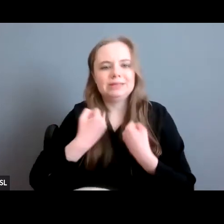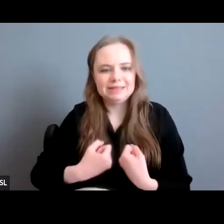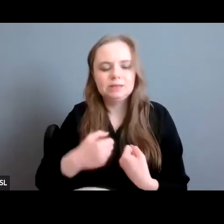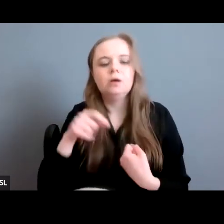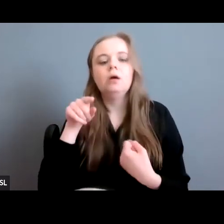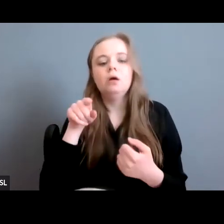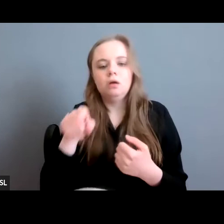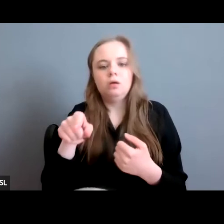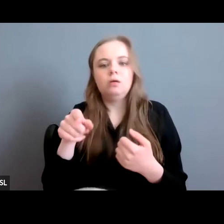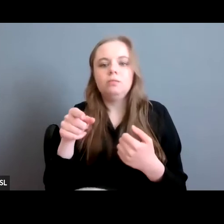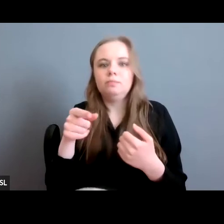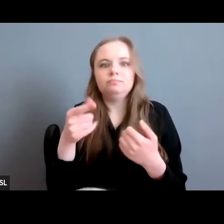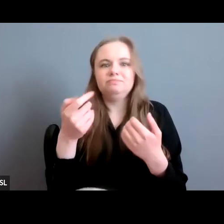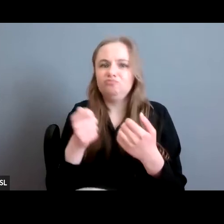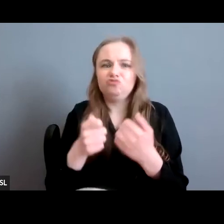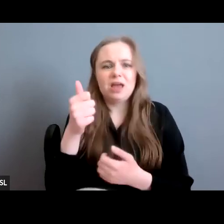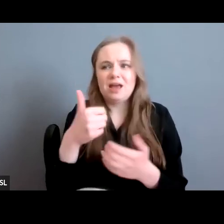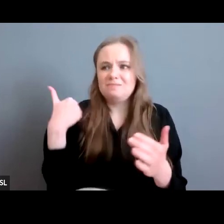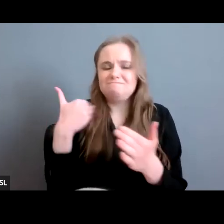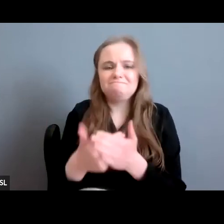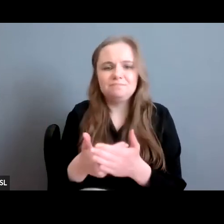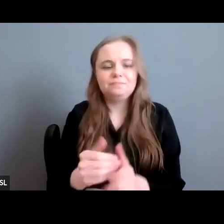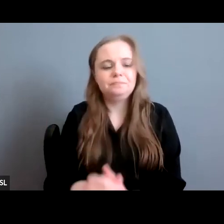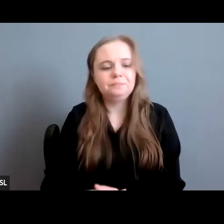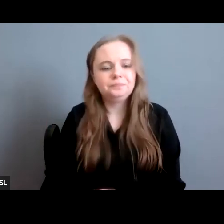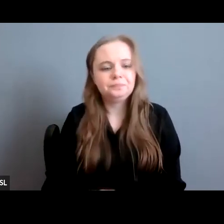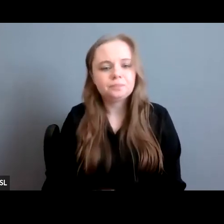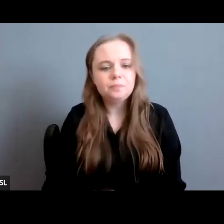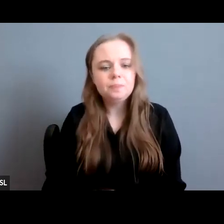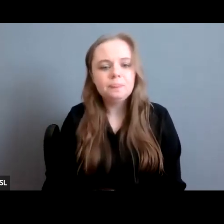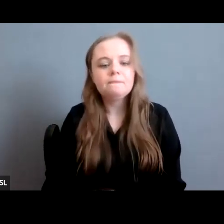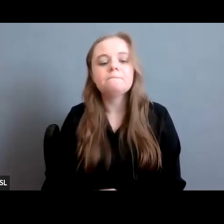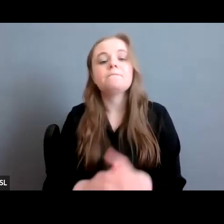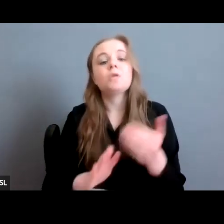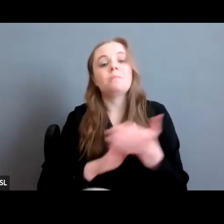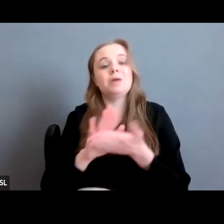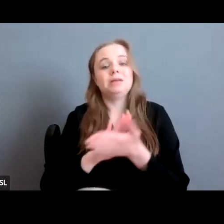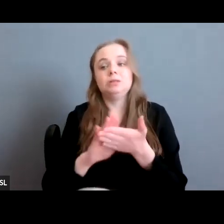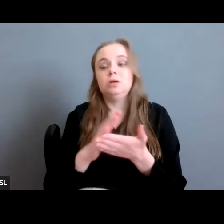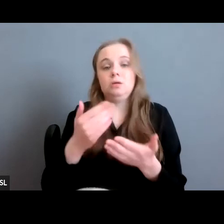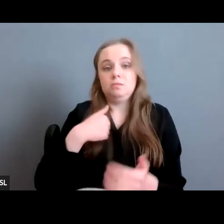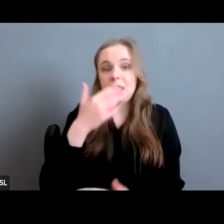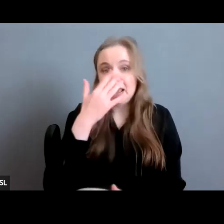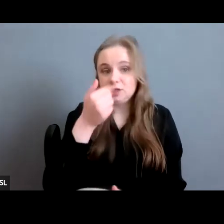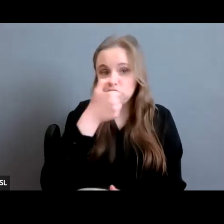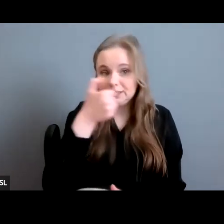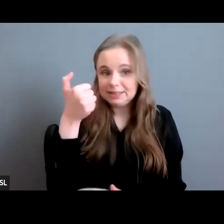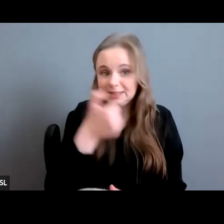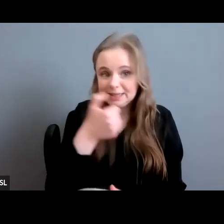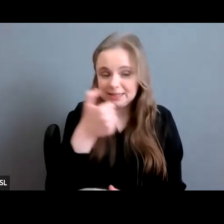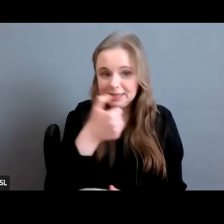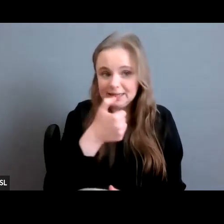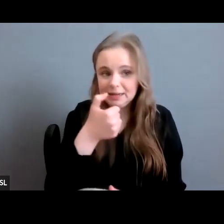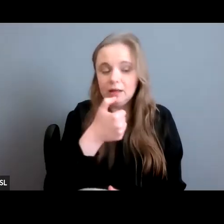of 200 fractures in my short 27 years of life, which meant that up until the age of 16, I had spent less